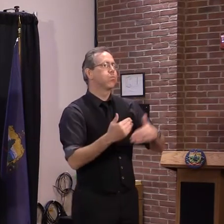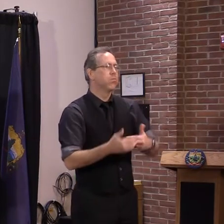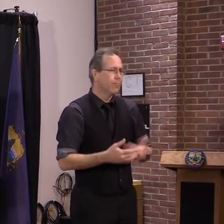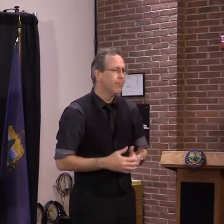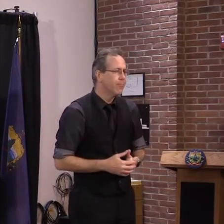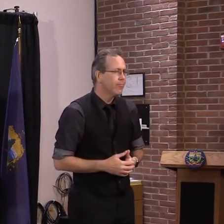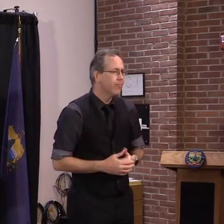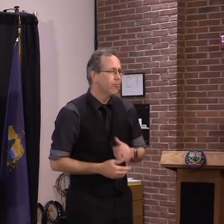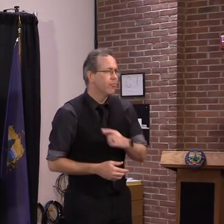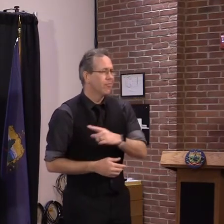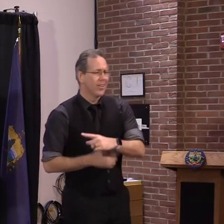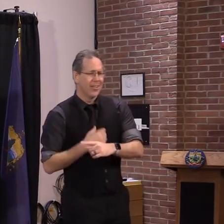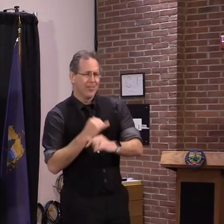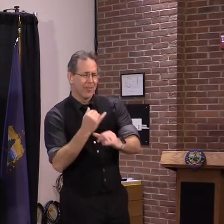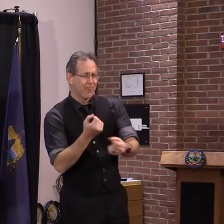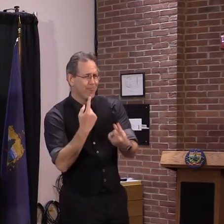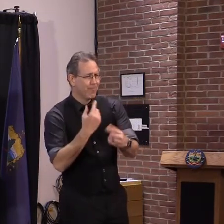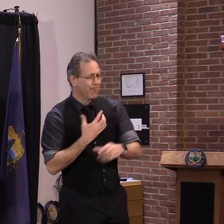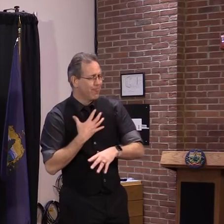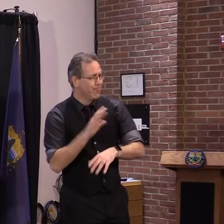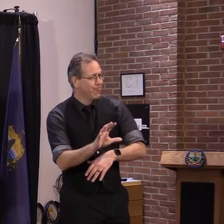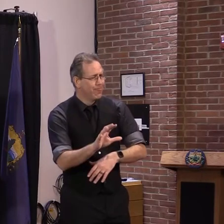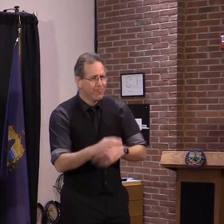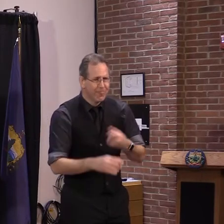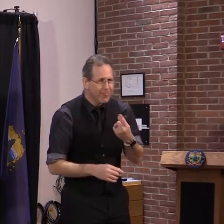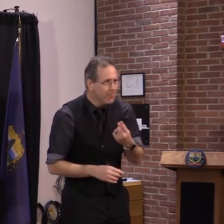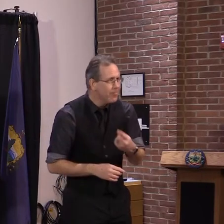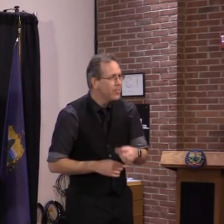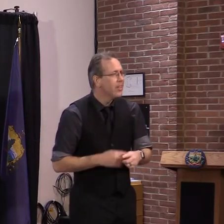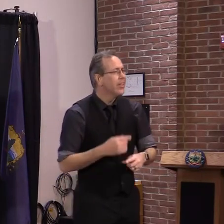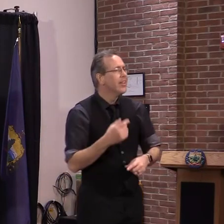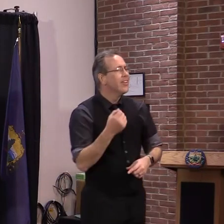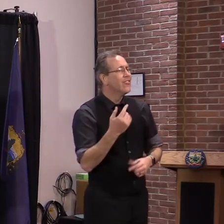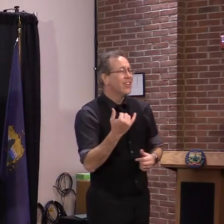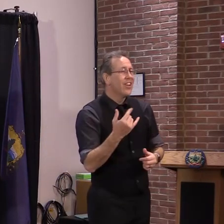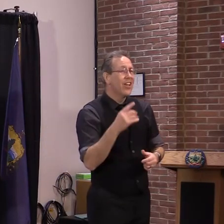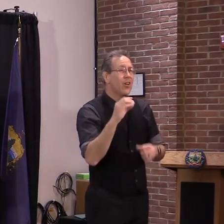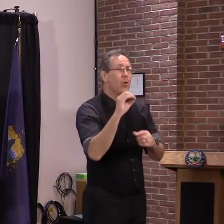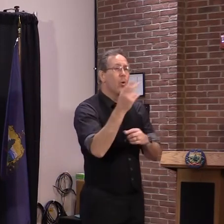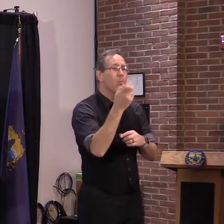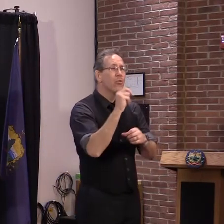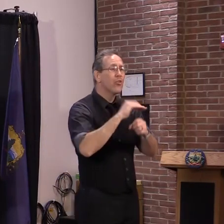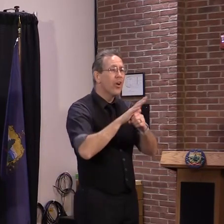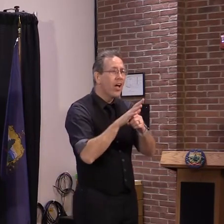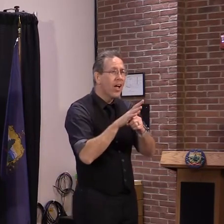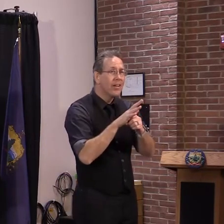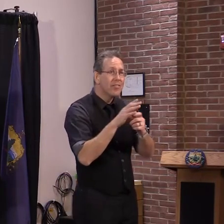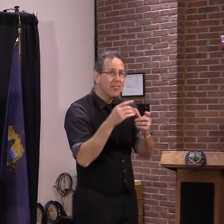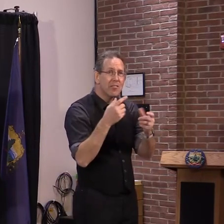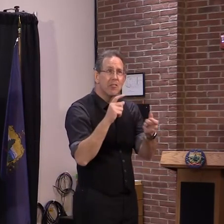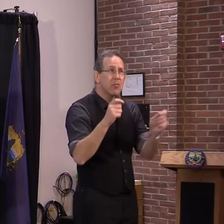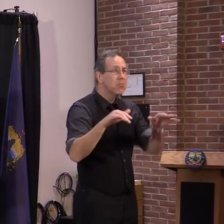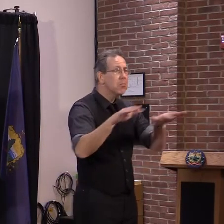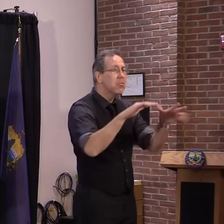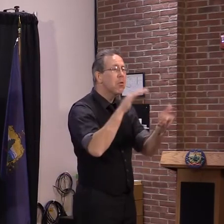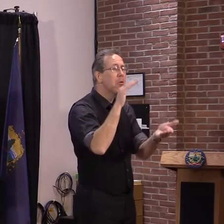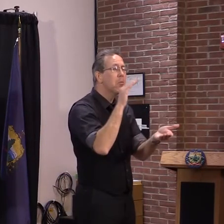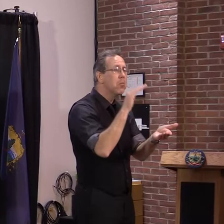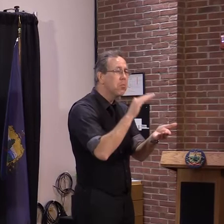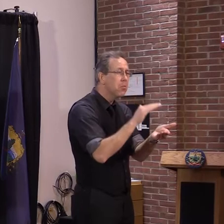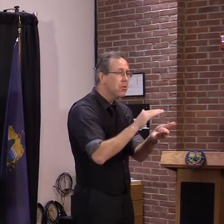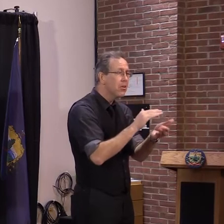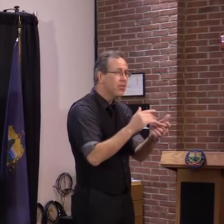just, again, we're at a fundamentally different point in the Omicron curve than we were in January. We saw Omicron heading our